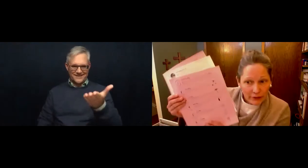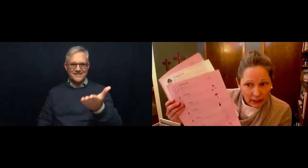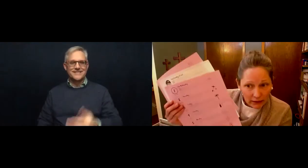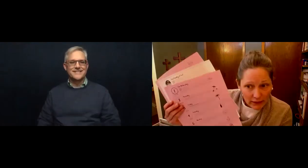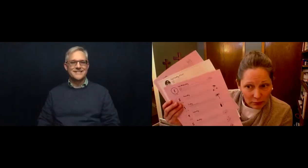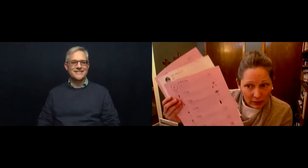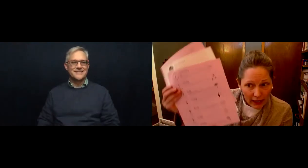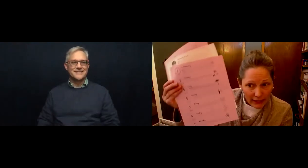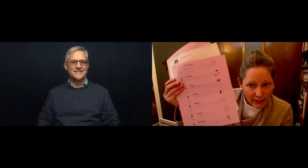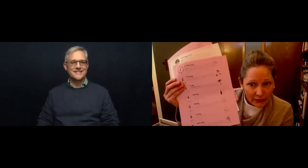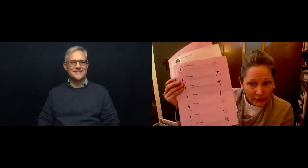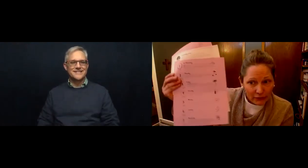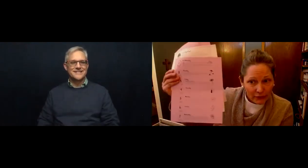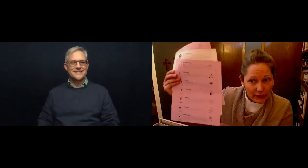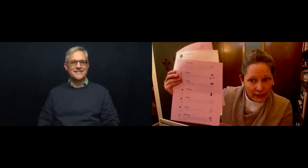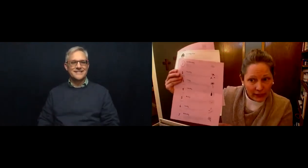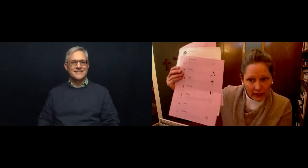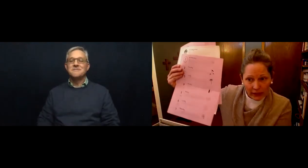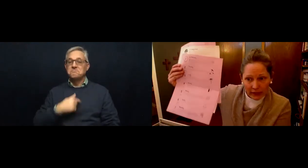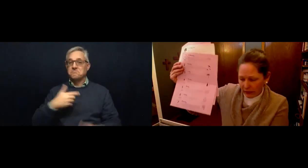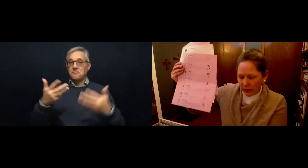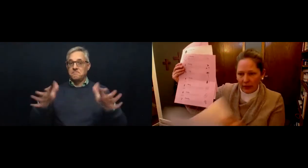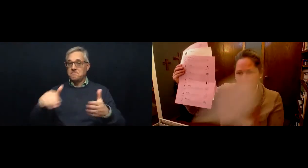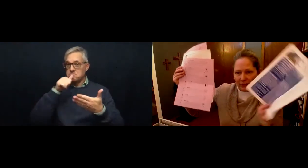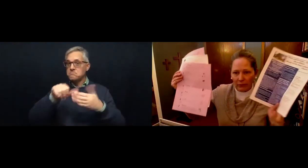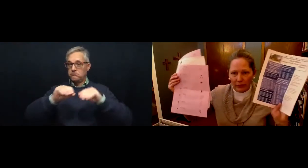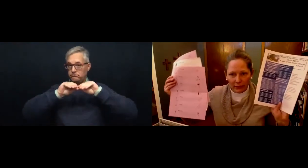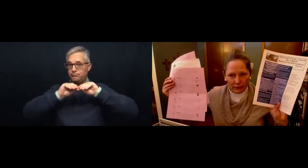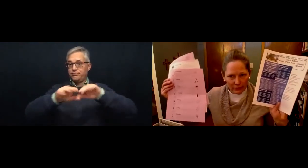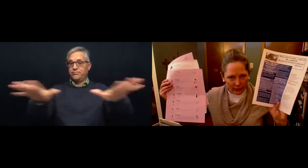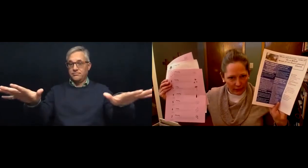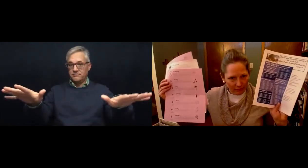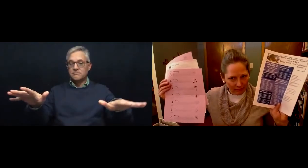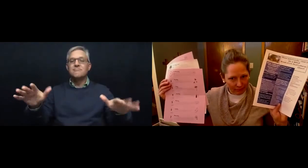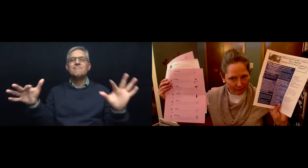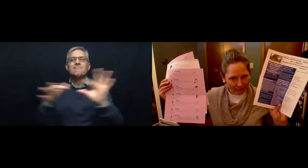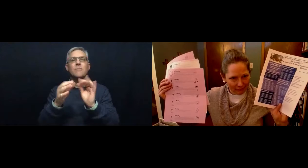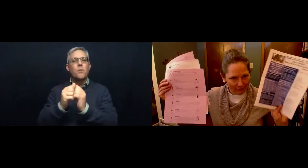So we sent the supplies to you in your February newsletter.